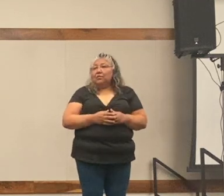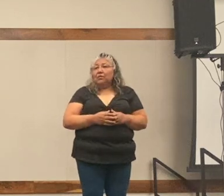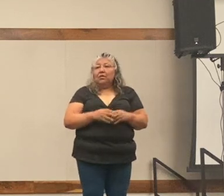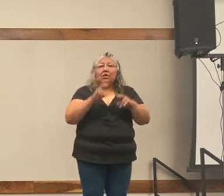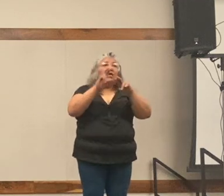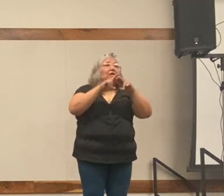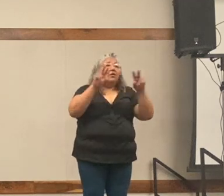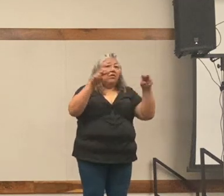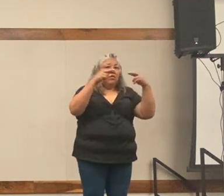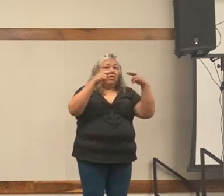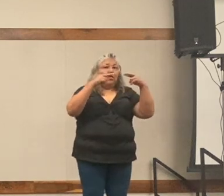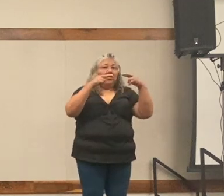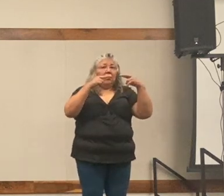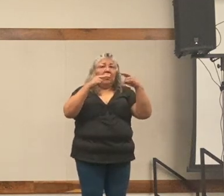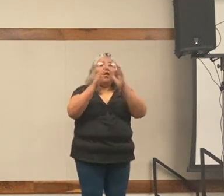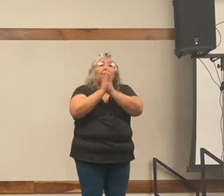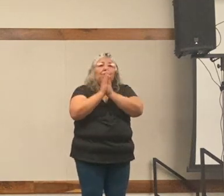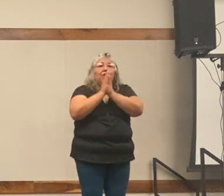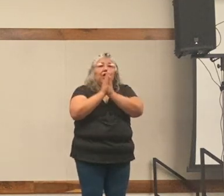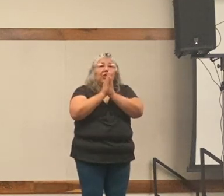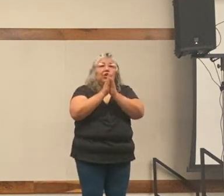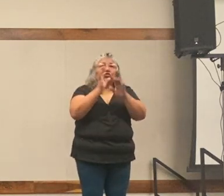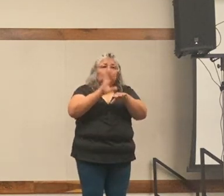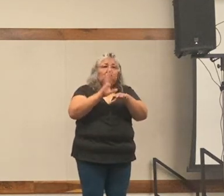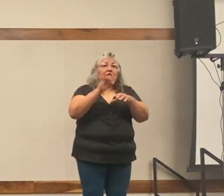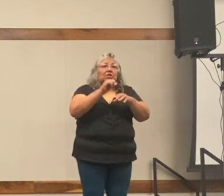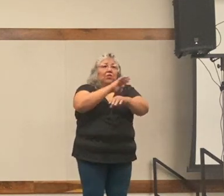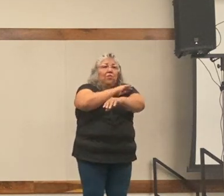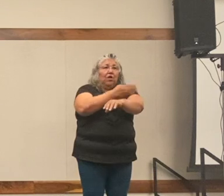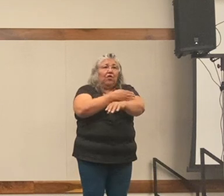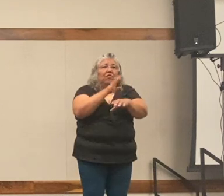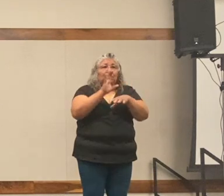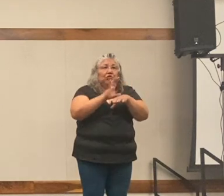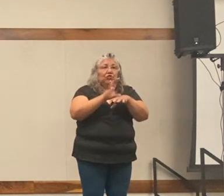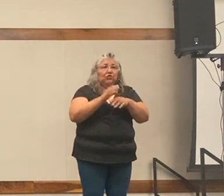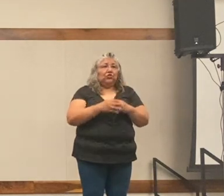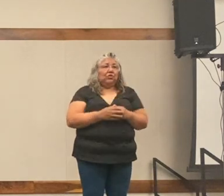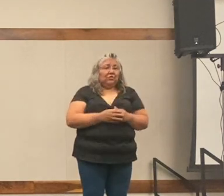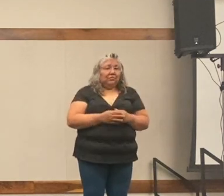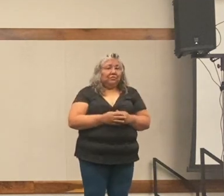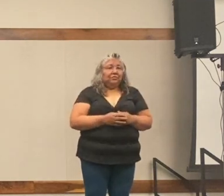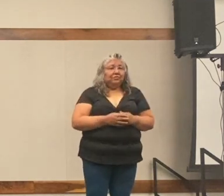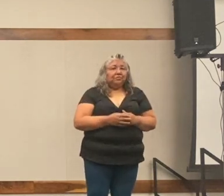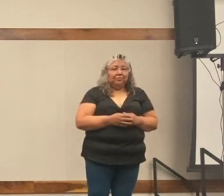turn to three people and say, "A praying church is a powerful church." A praying church is a powerful church.